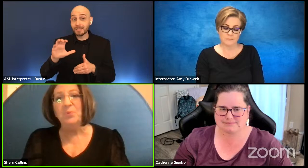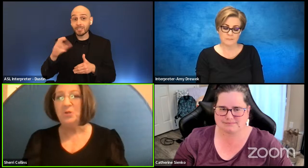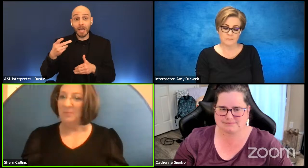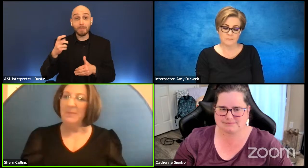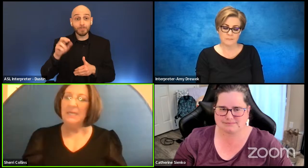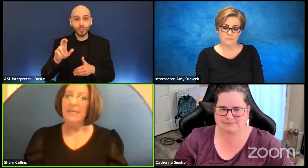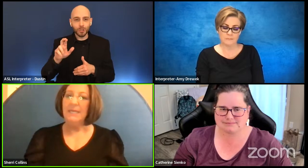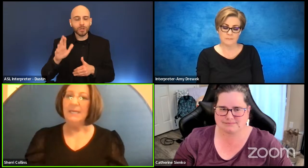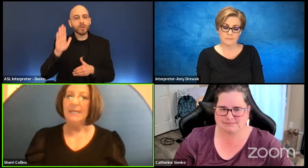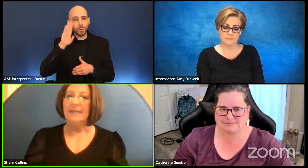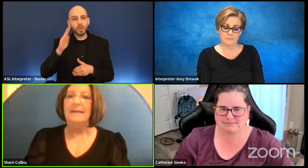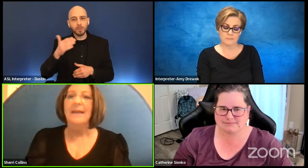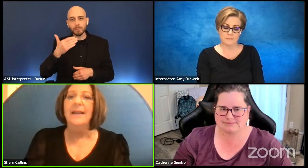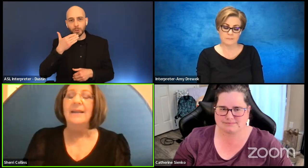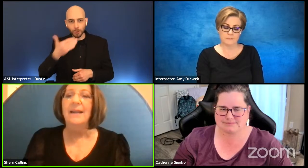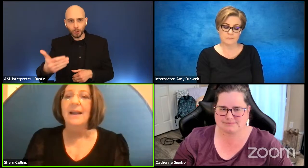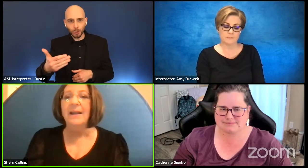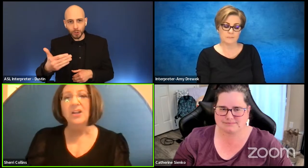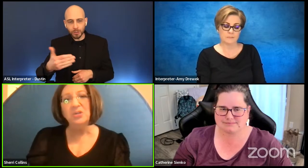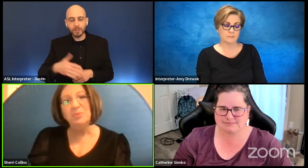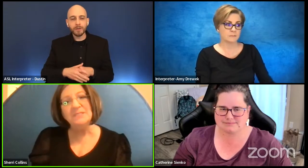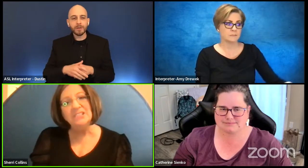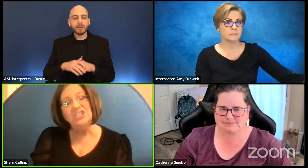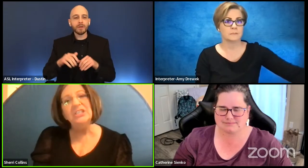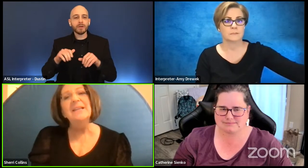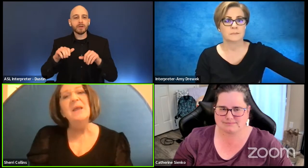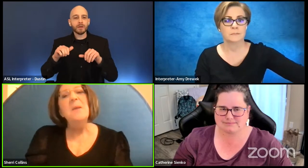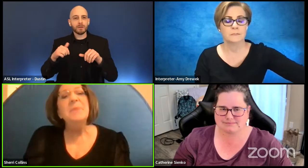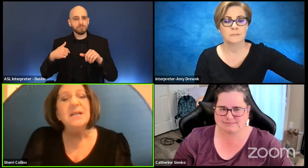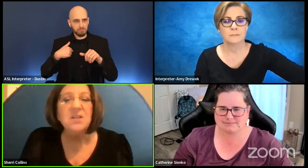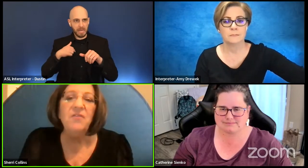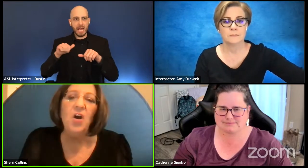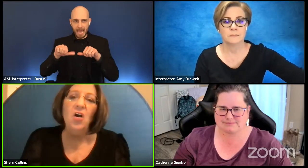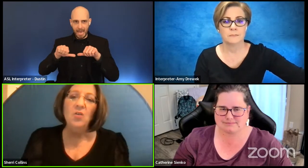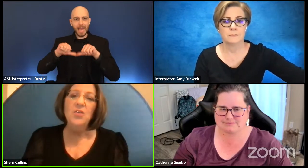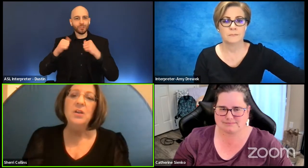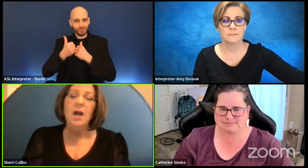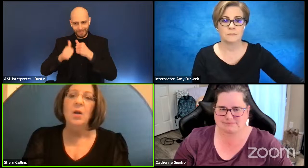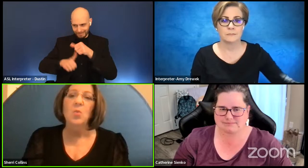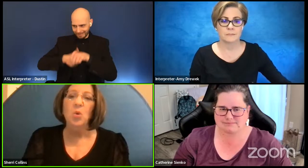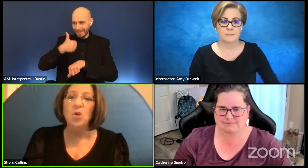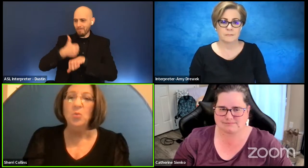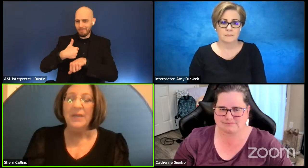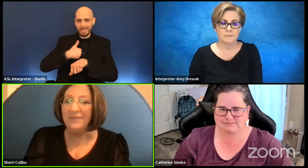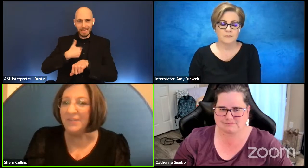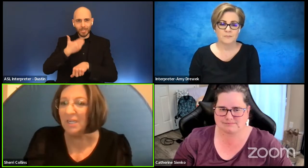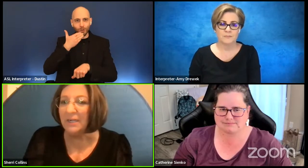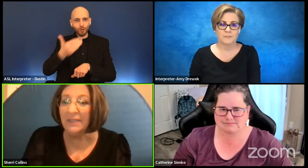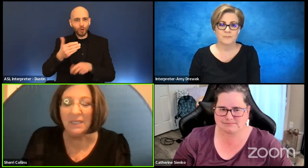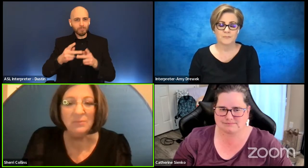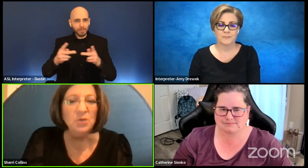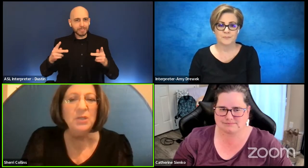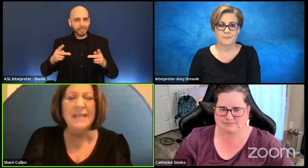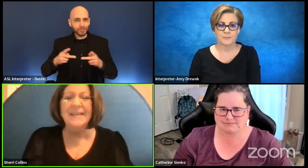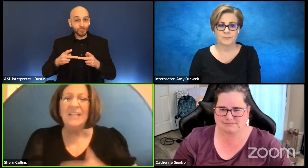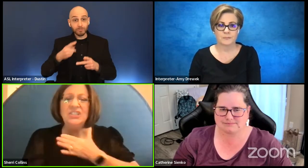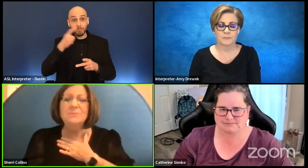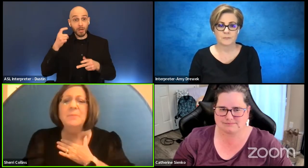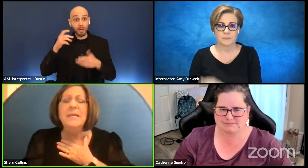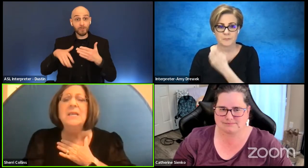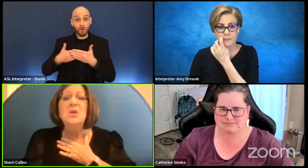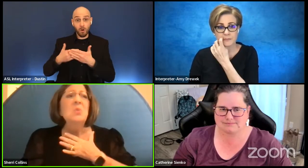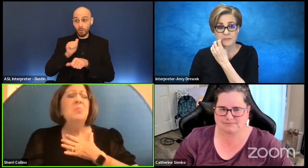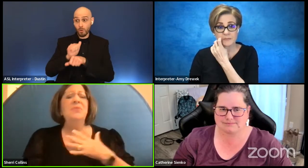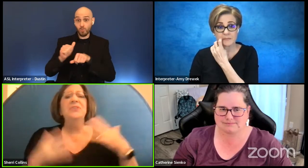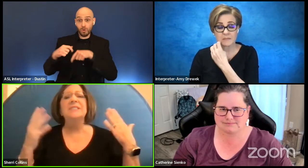had put me in a good position because of all the work we have done in the community, not